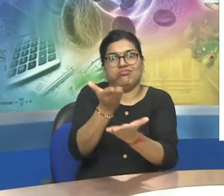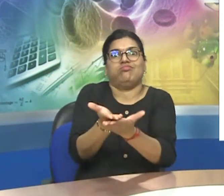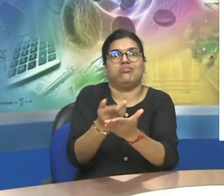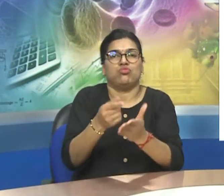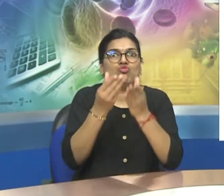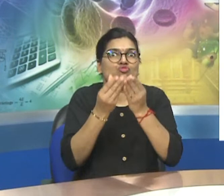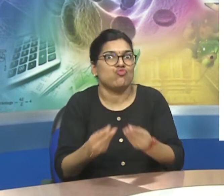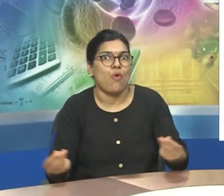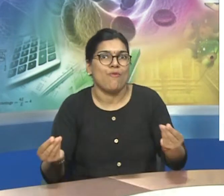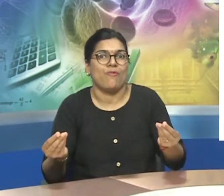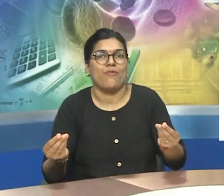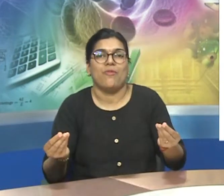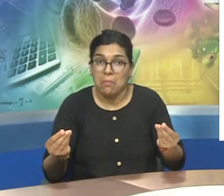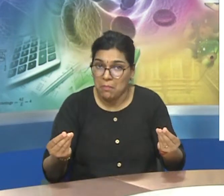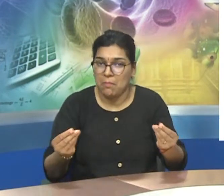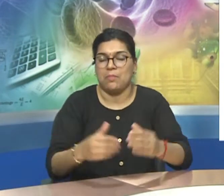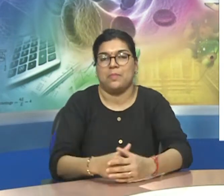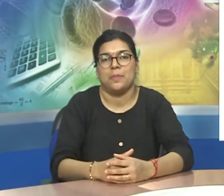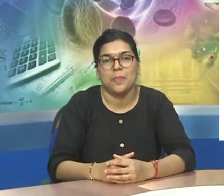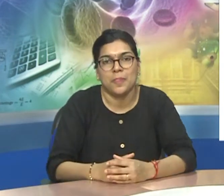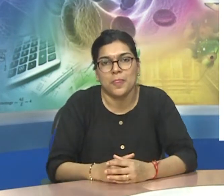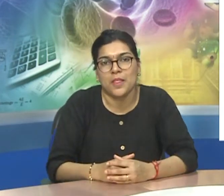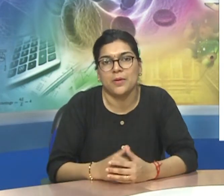And also that work is a dangerous work.